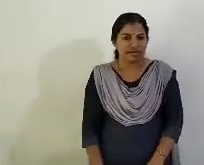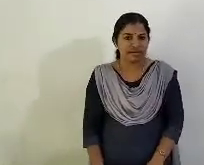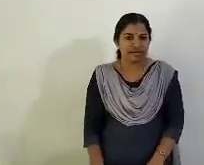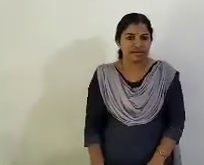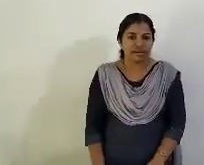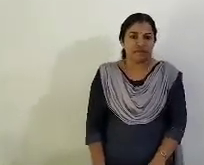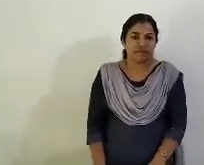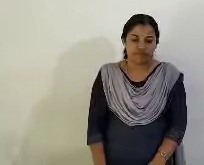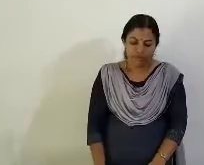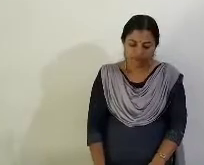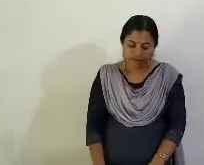sent before